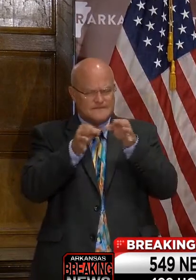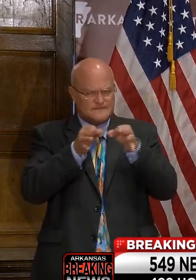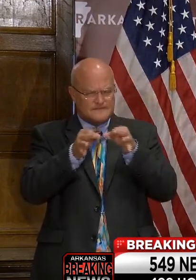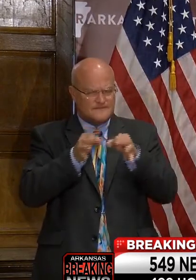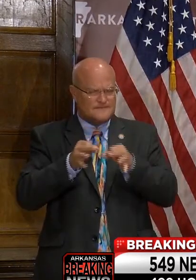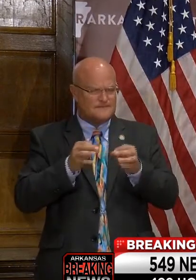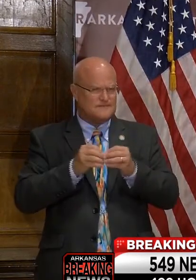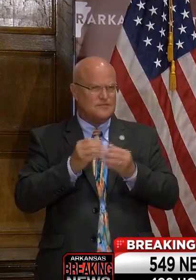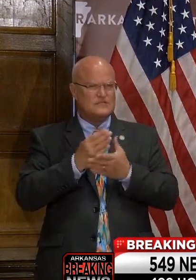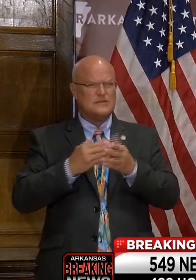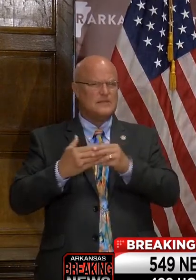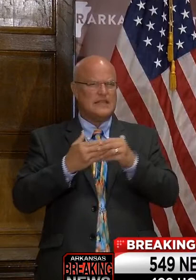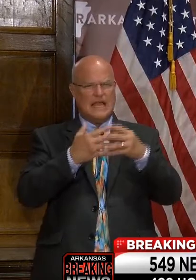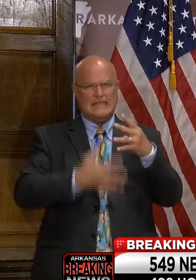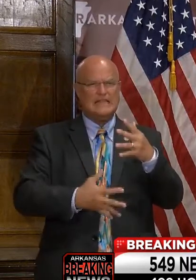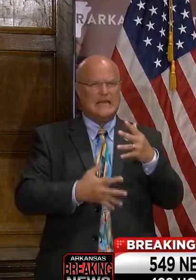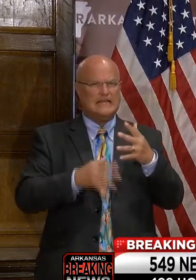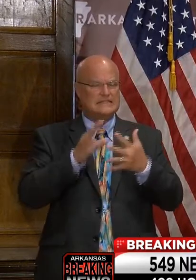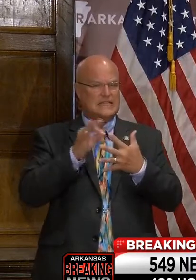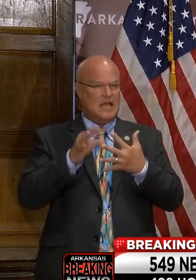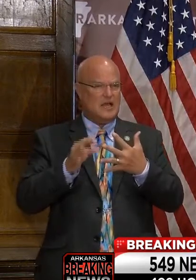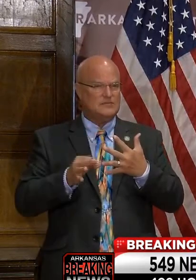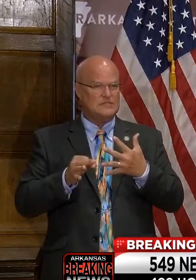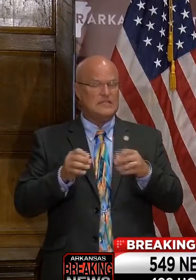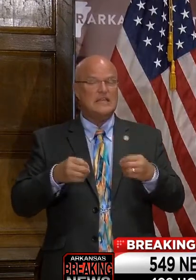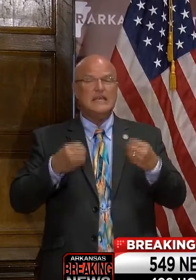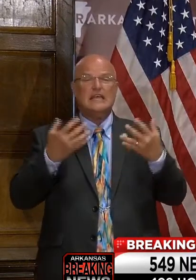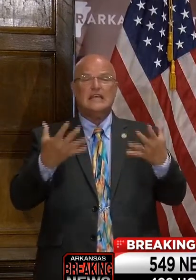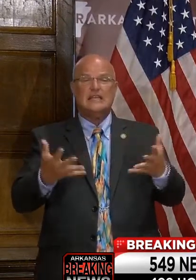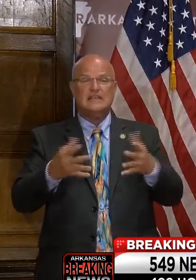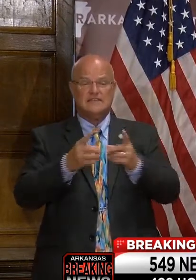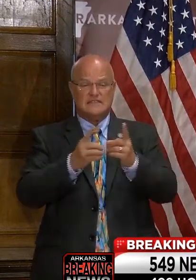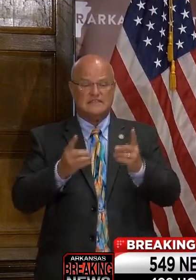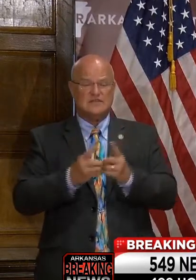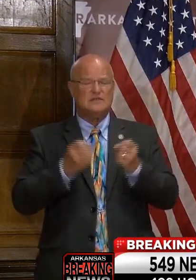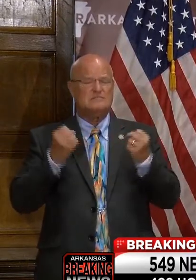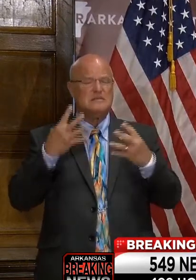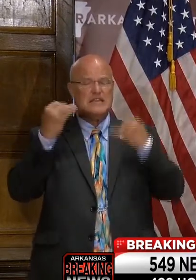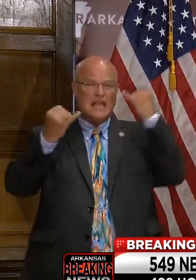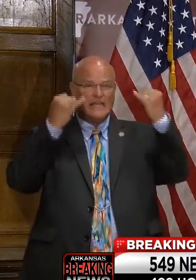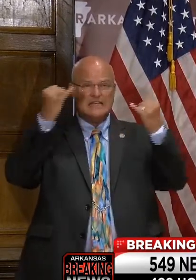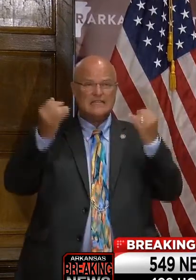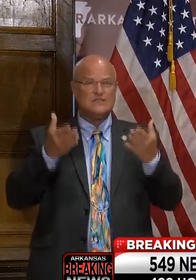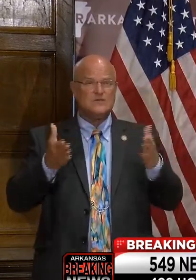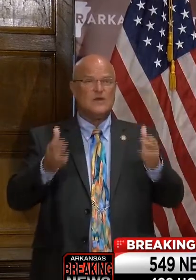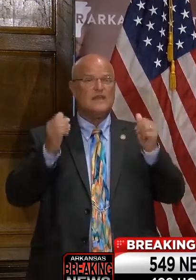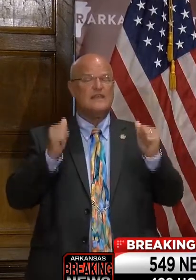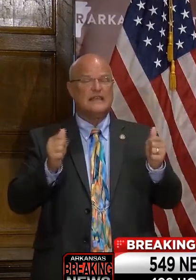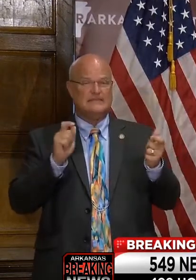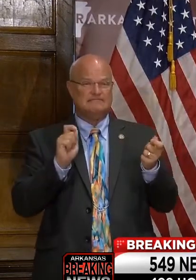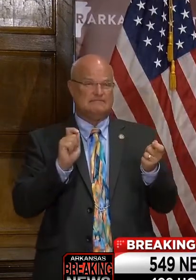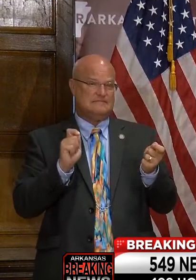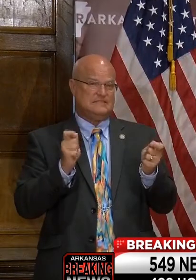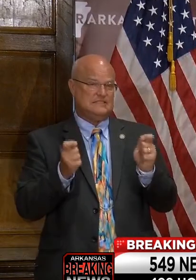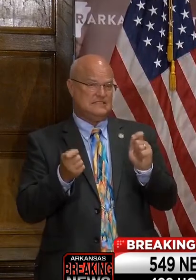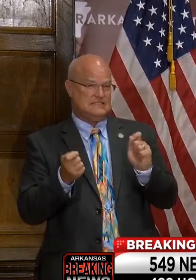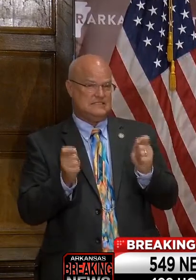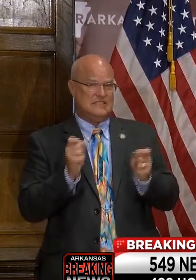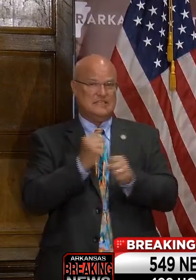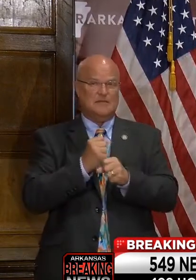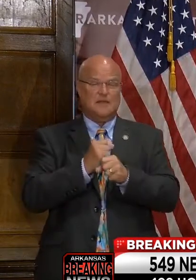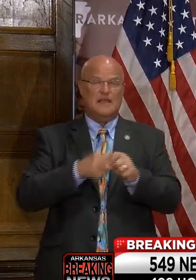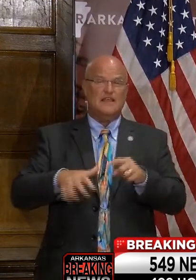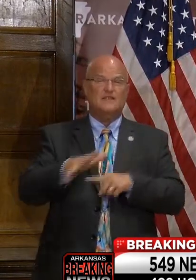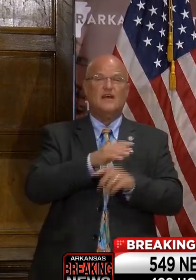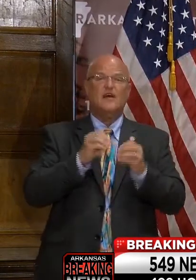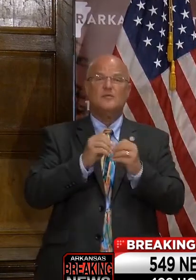read some of the guidelines and options, it gives them a lot of different ideas as to way that they can adjust to make that